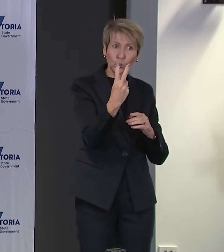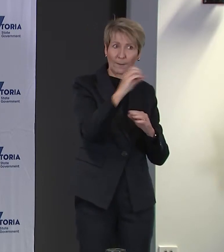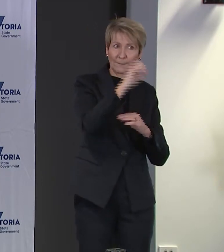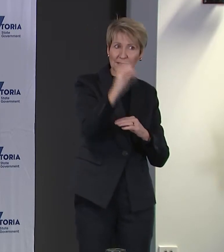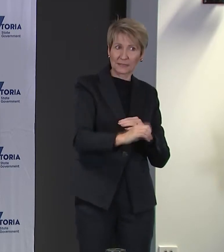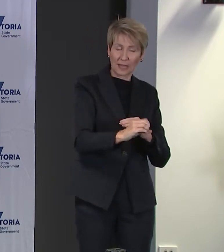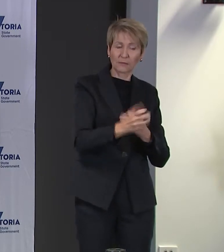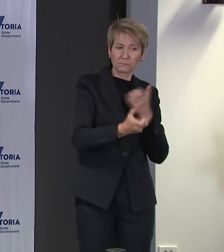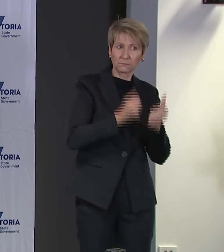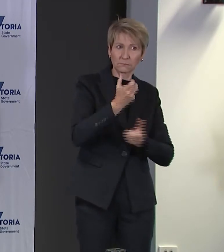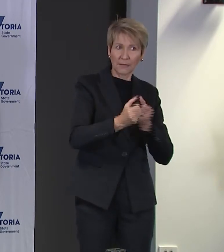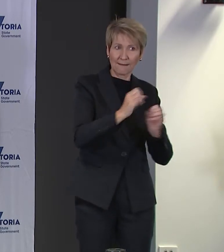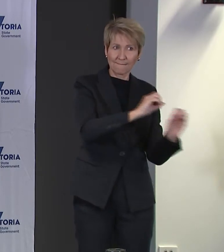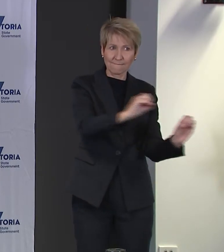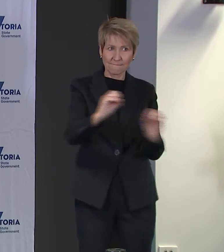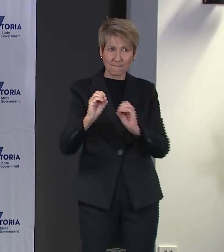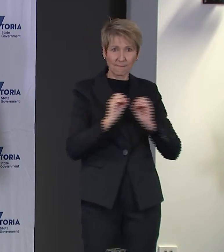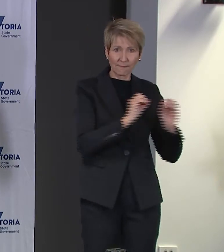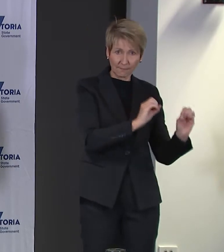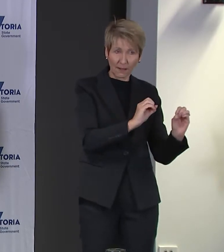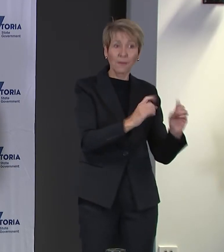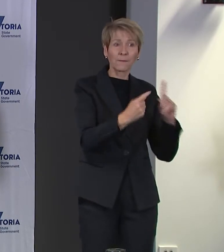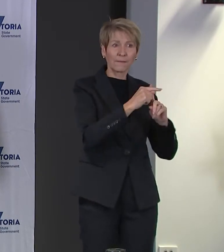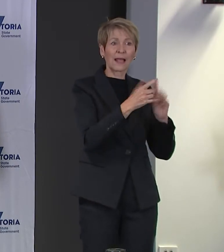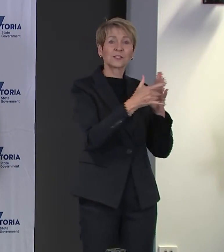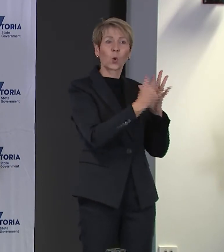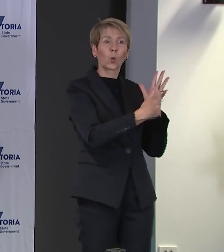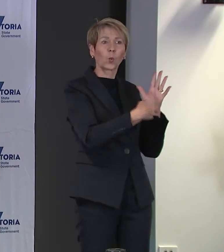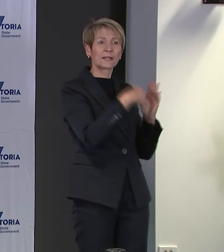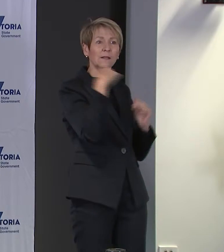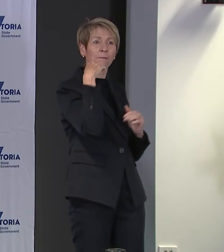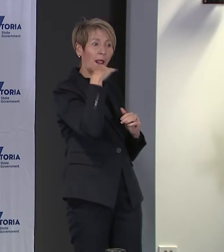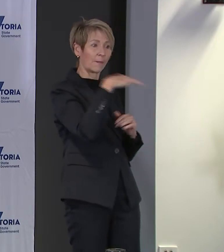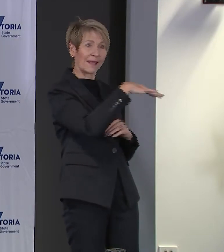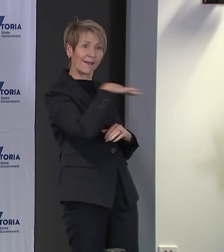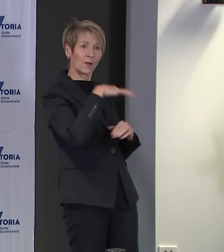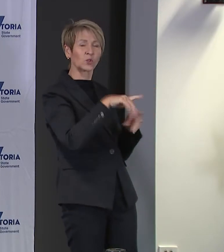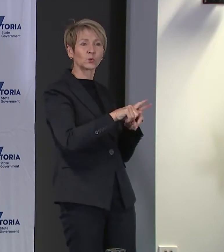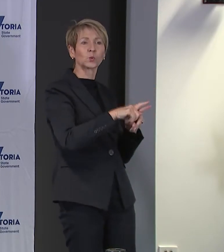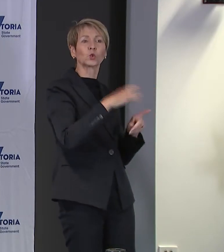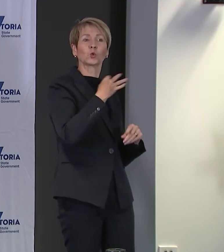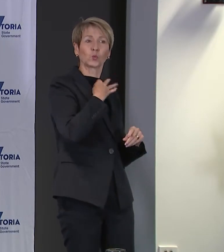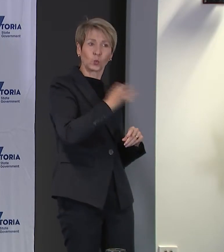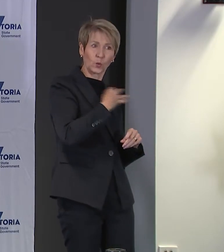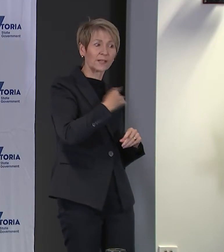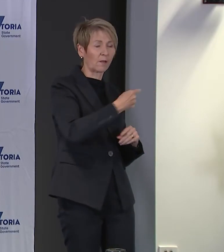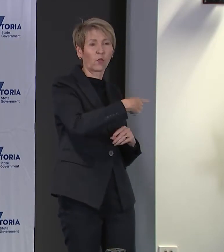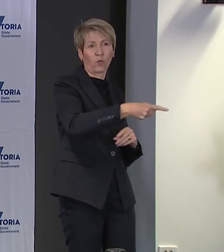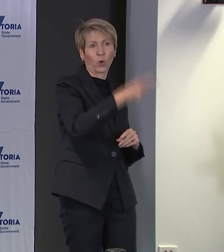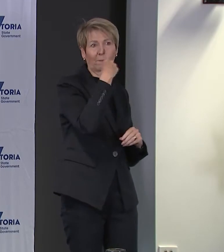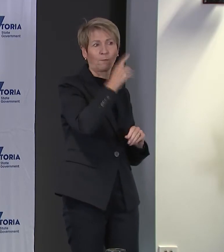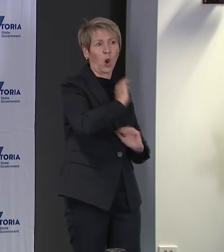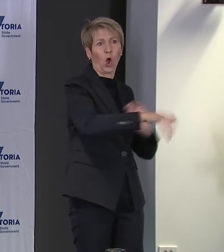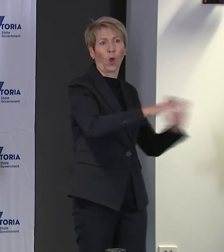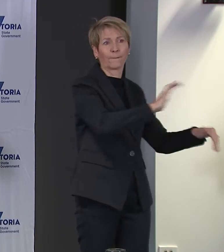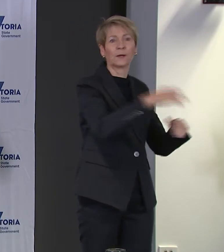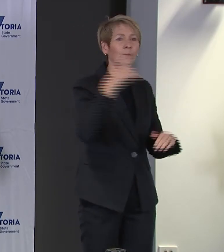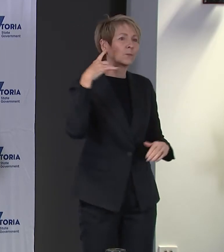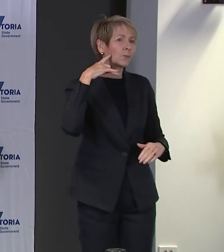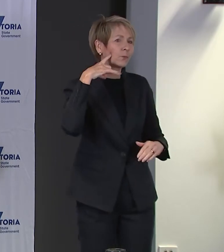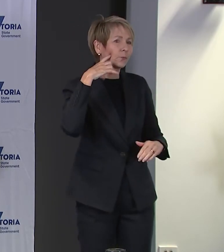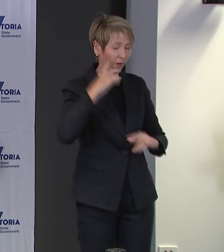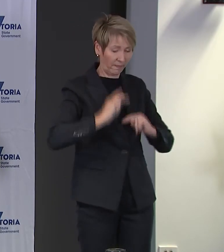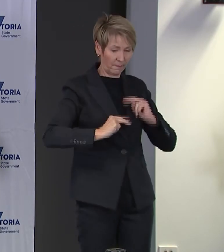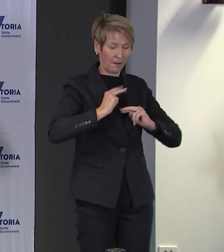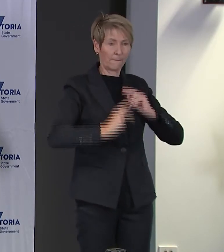contacts in the wider West Melbourne cluster at this point in time. To turn briefly to the 2 new positive